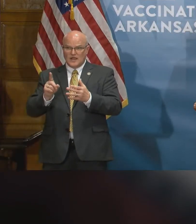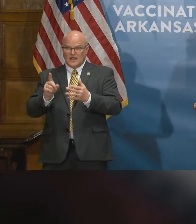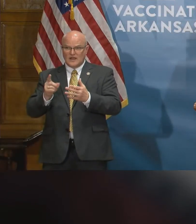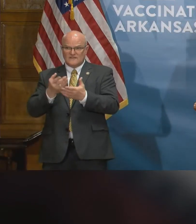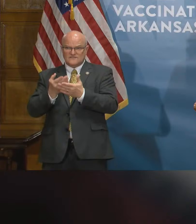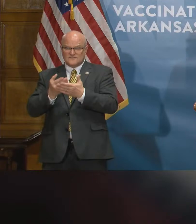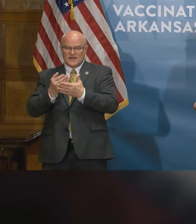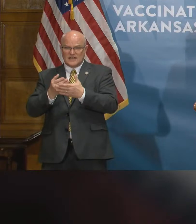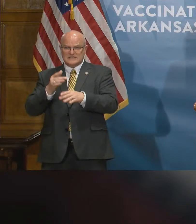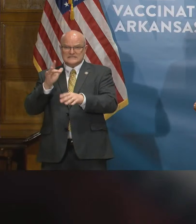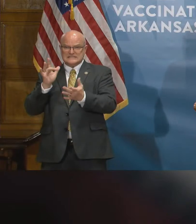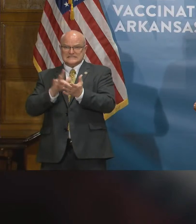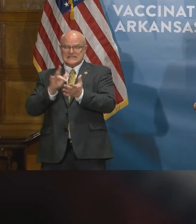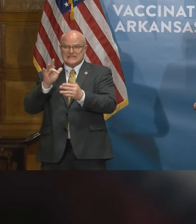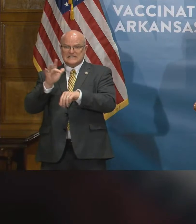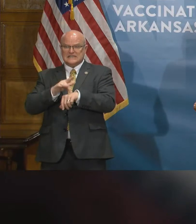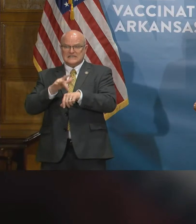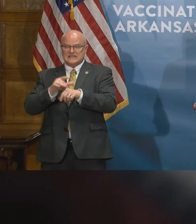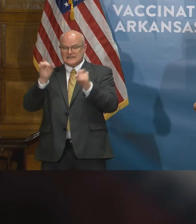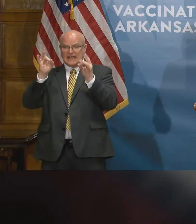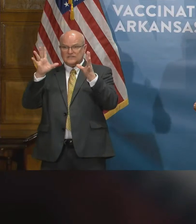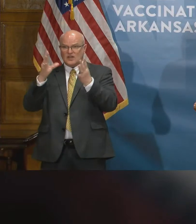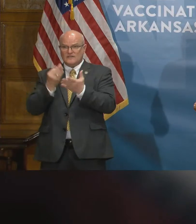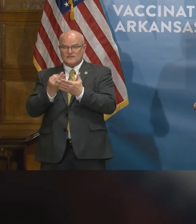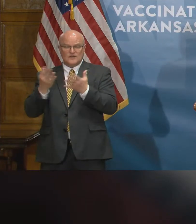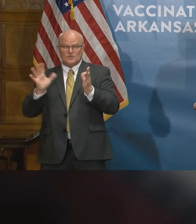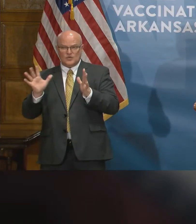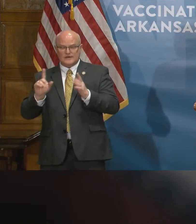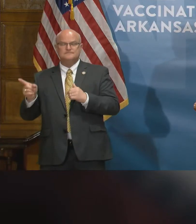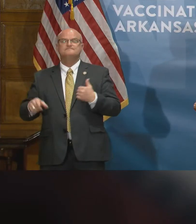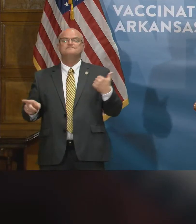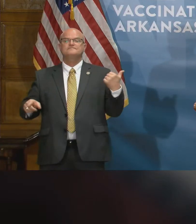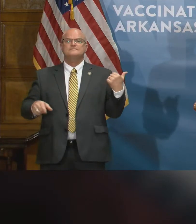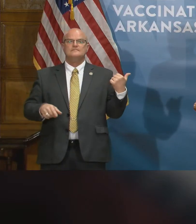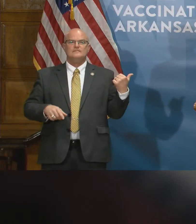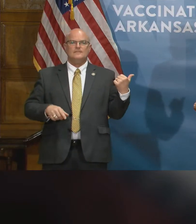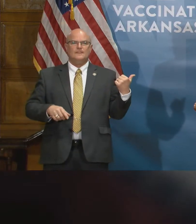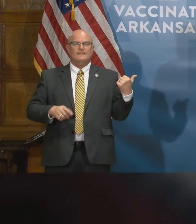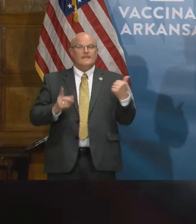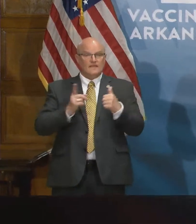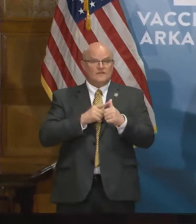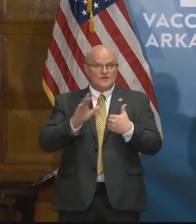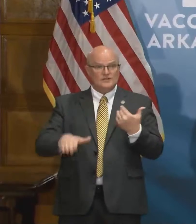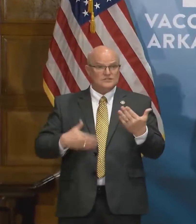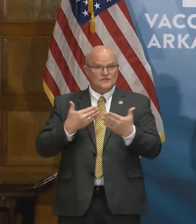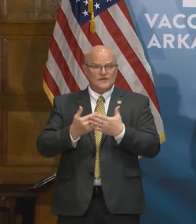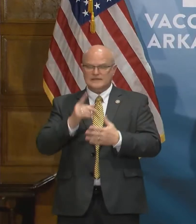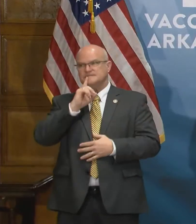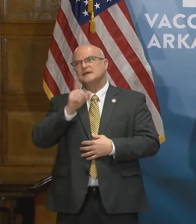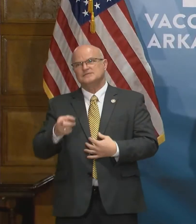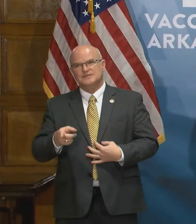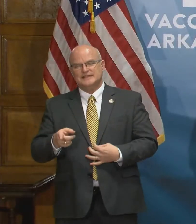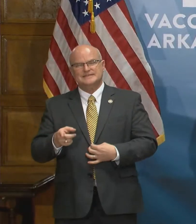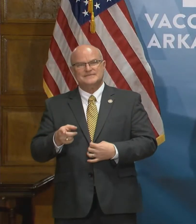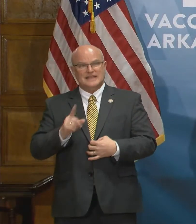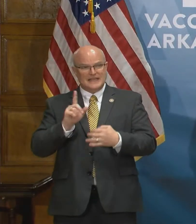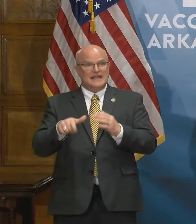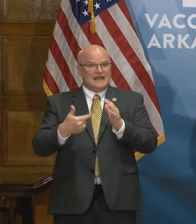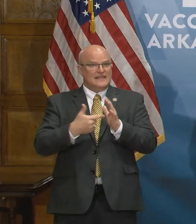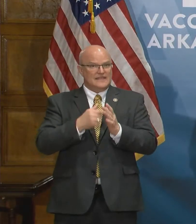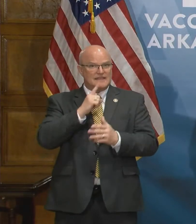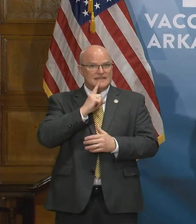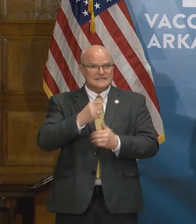what funds would you use? Would it be a catastrophic fund? Well, first of all, absolutely, this